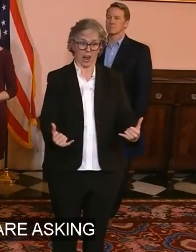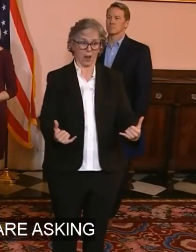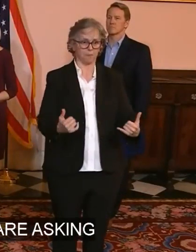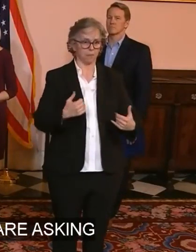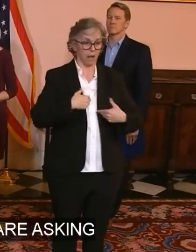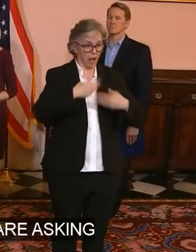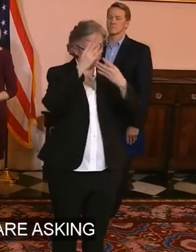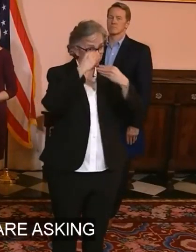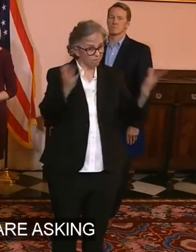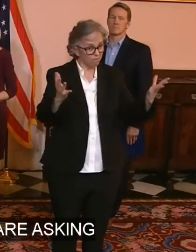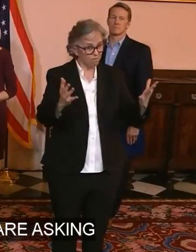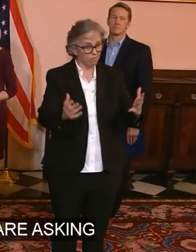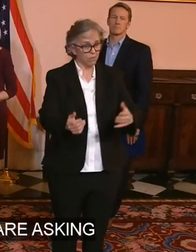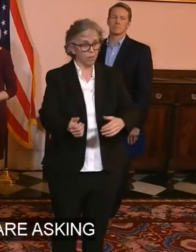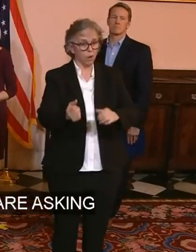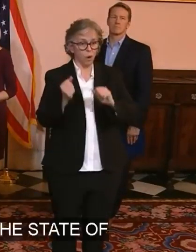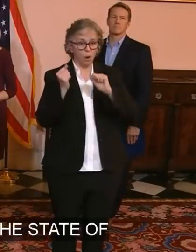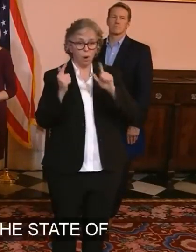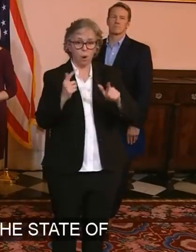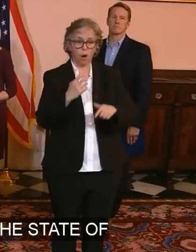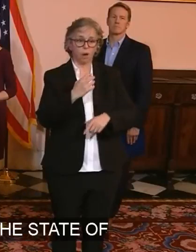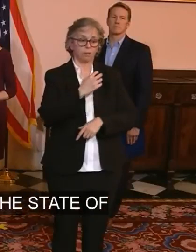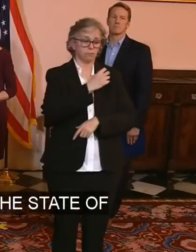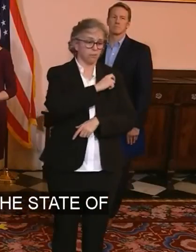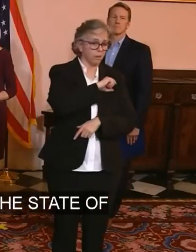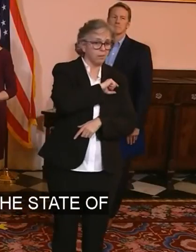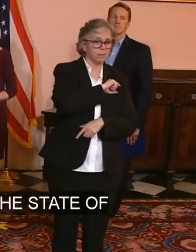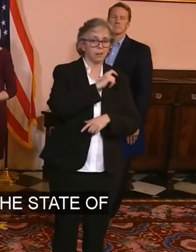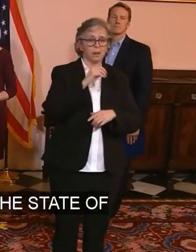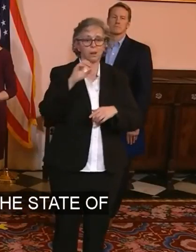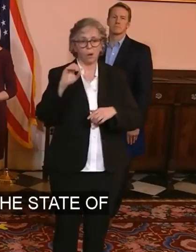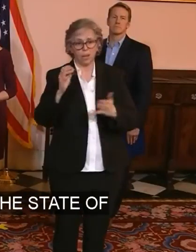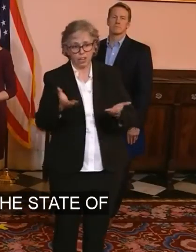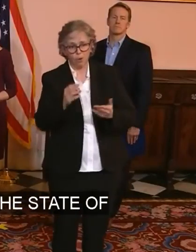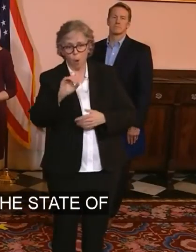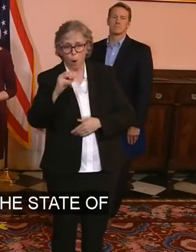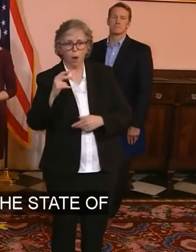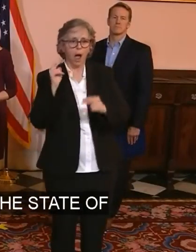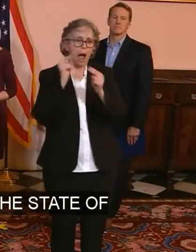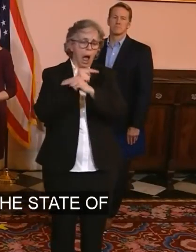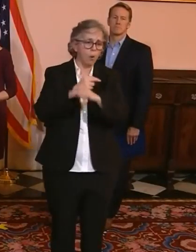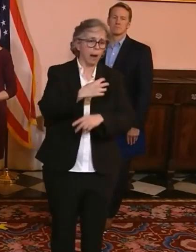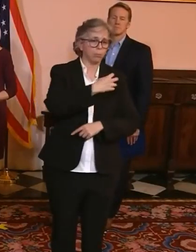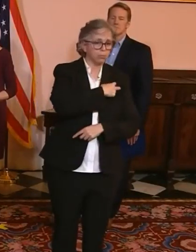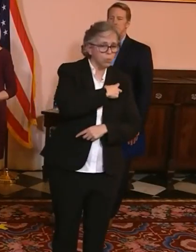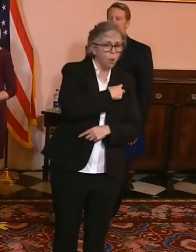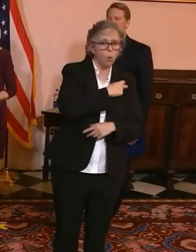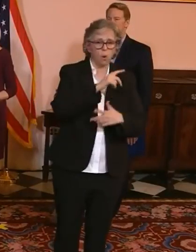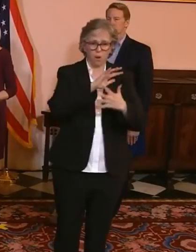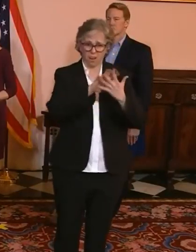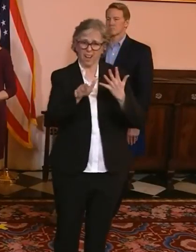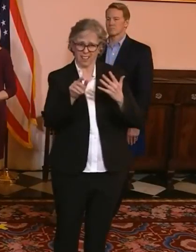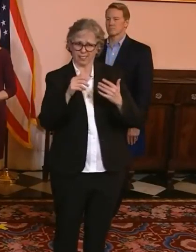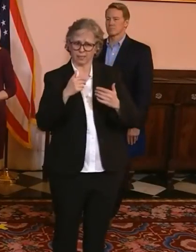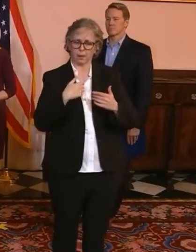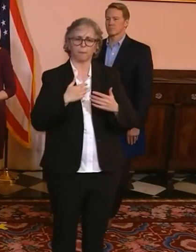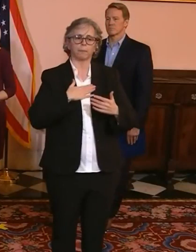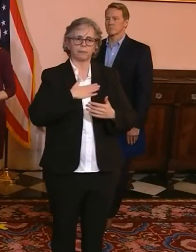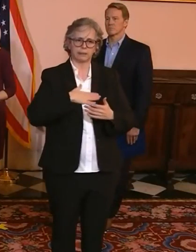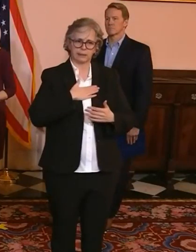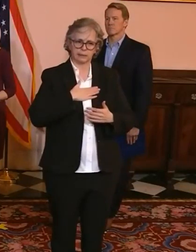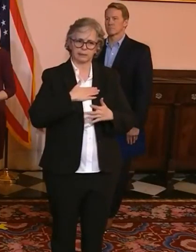the Ohio State Highway Patrol and asking all other law enforcement to not issue tickets for